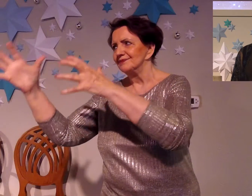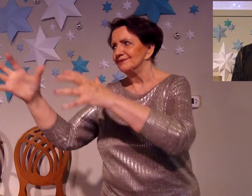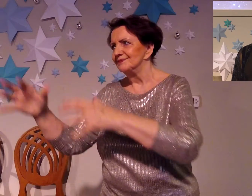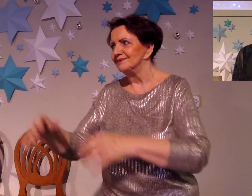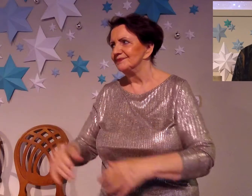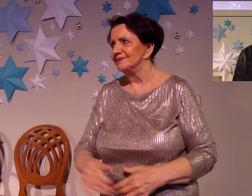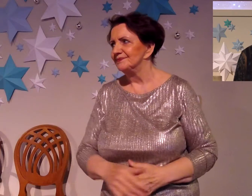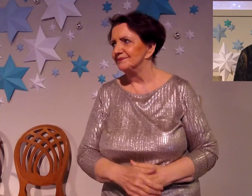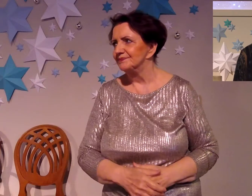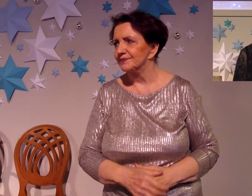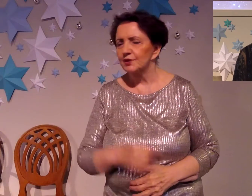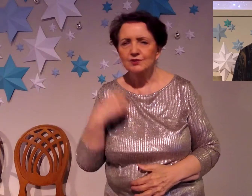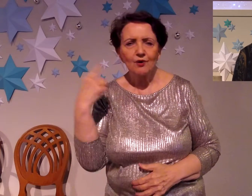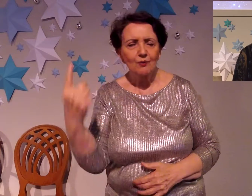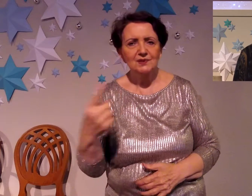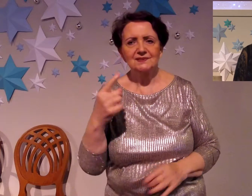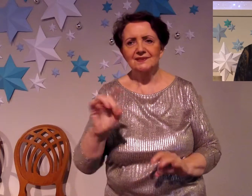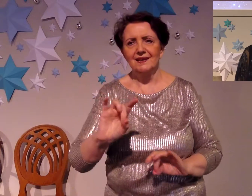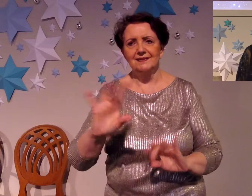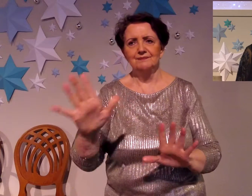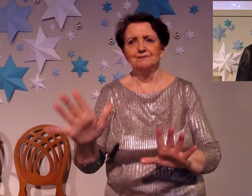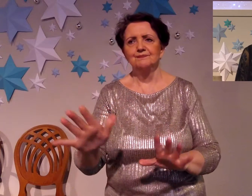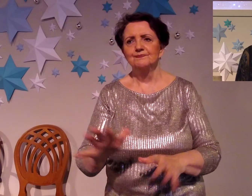there's always light.